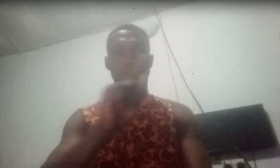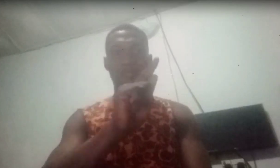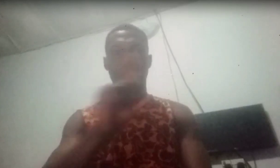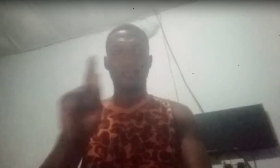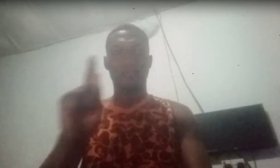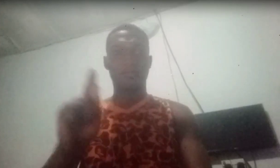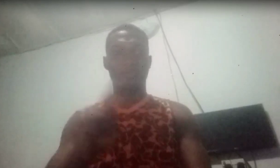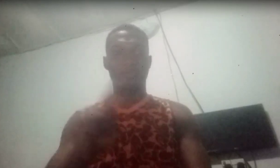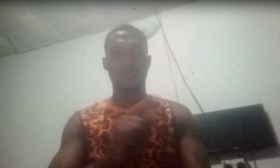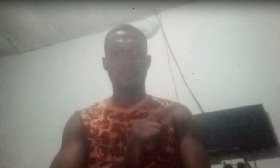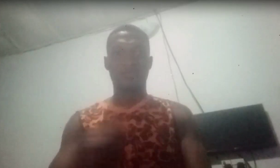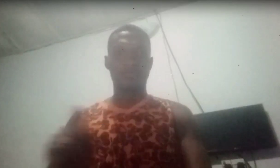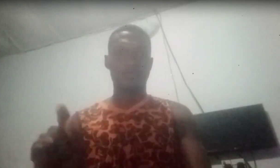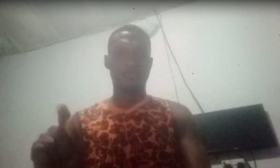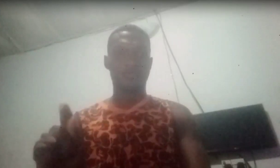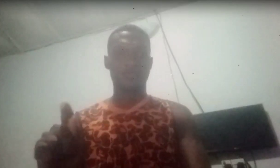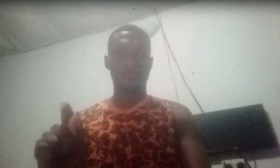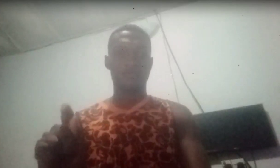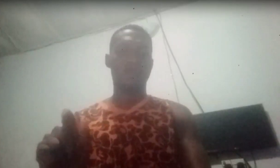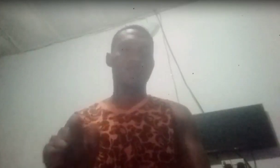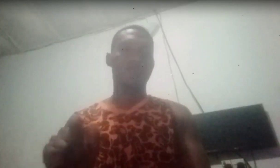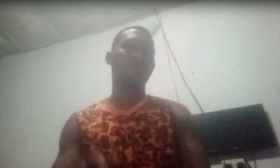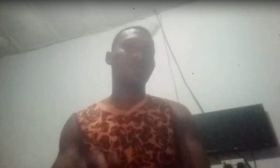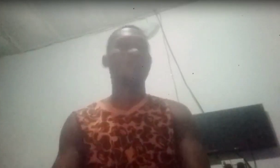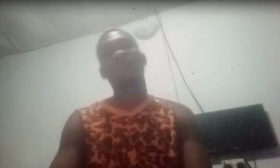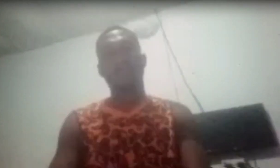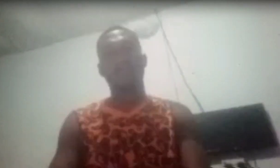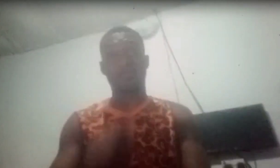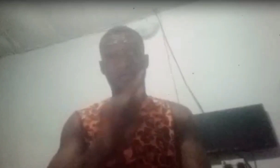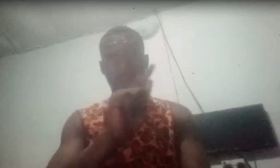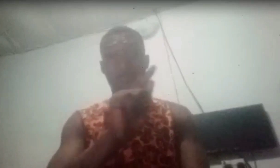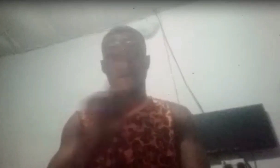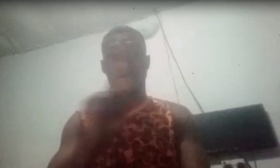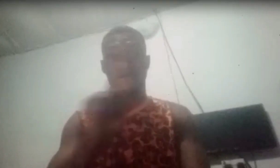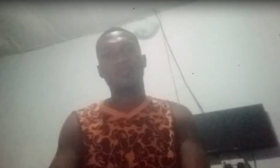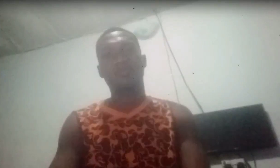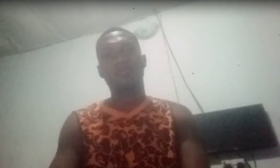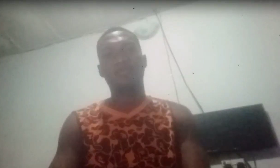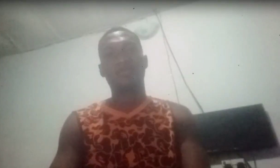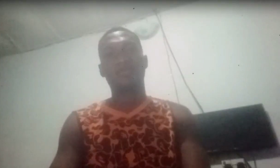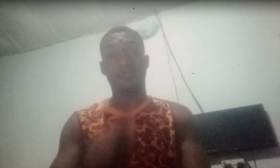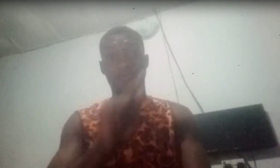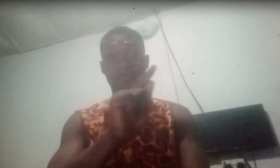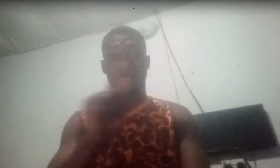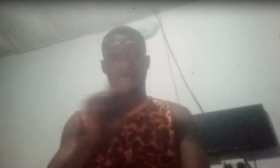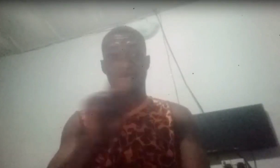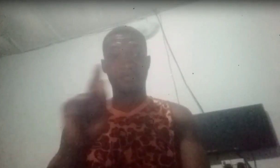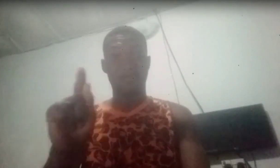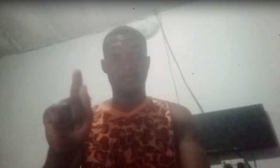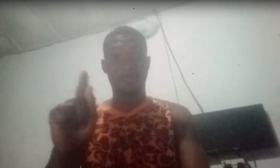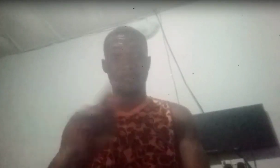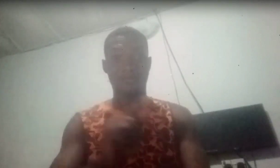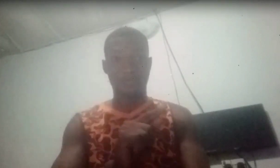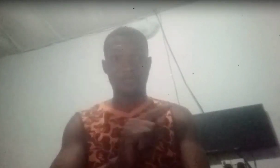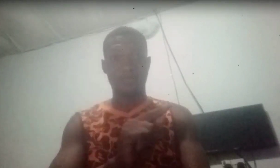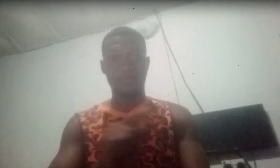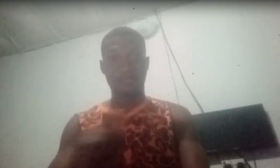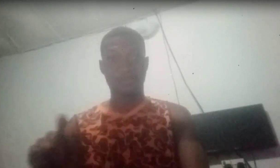And Z. Perfect. Thank you so much, Austin. That was good. That was good. Well